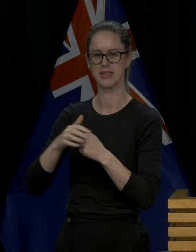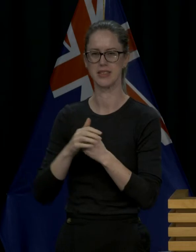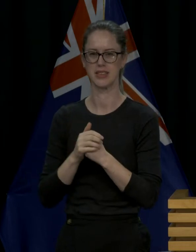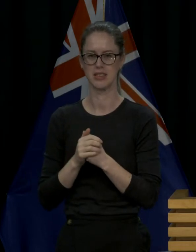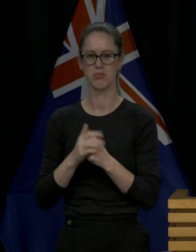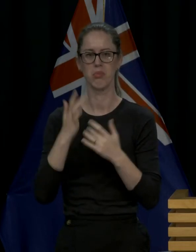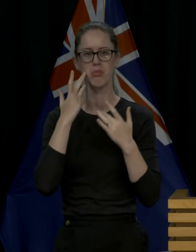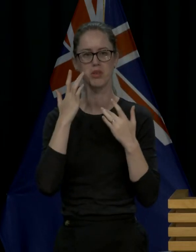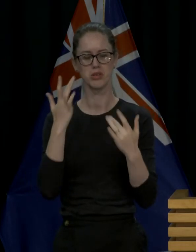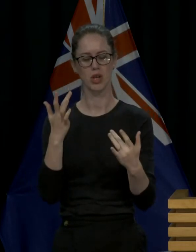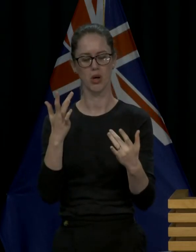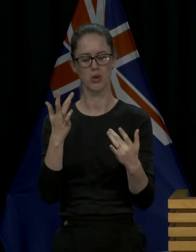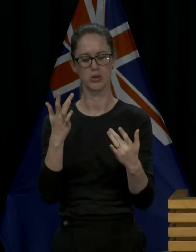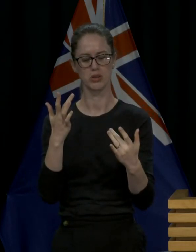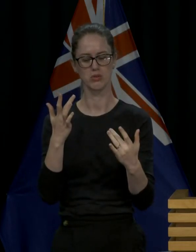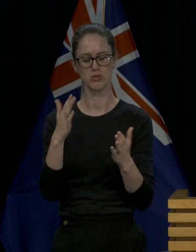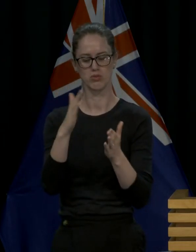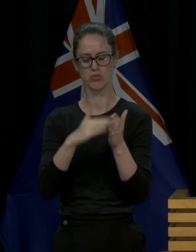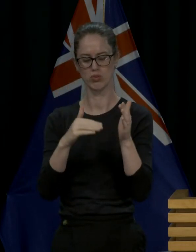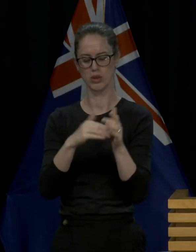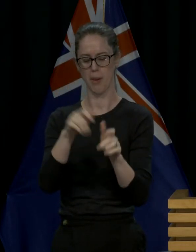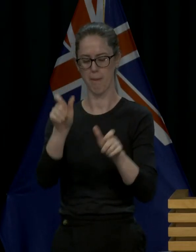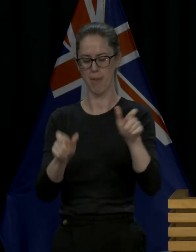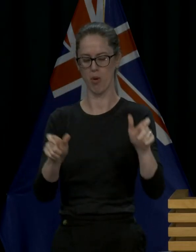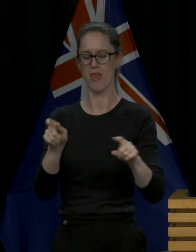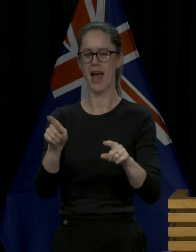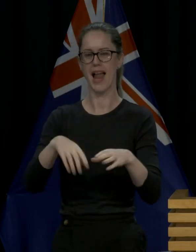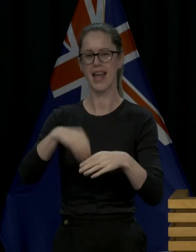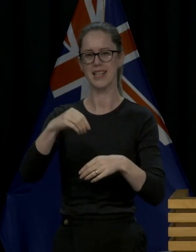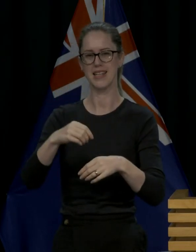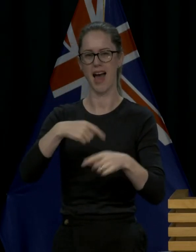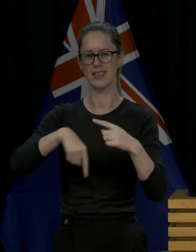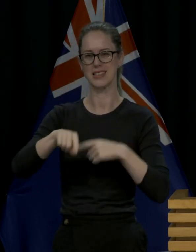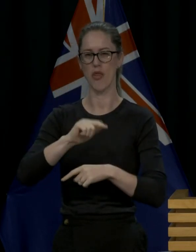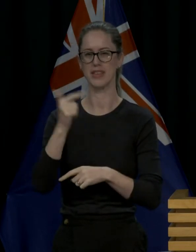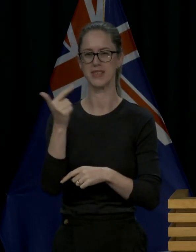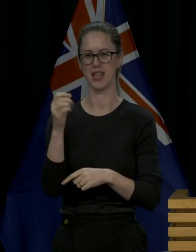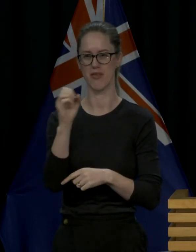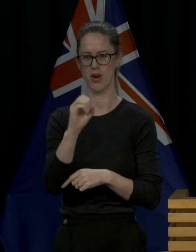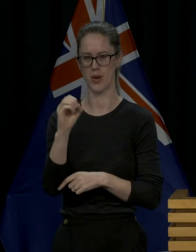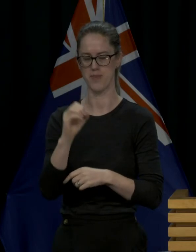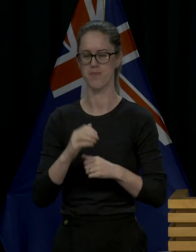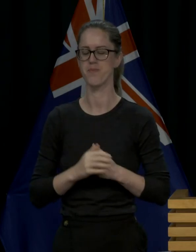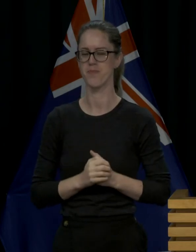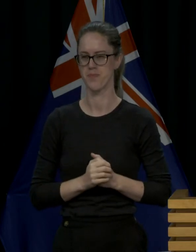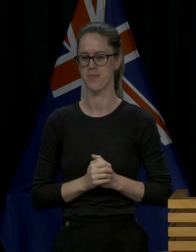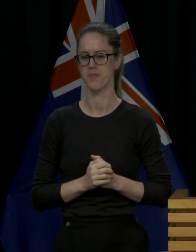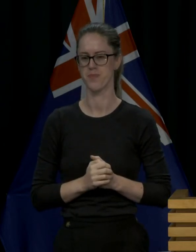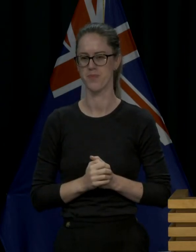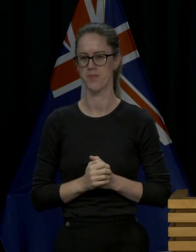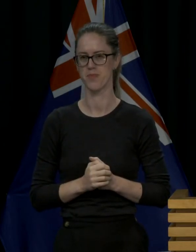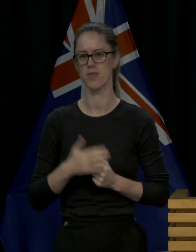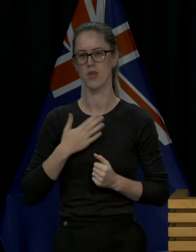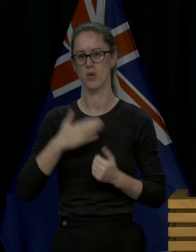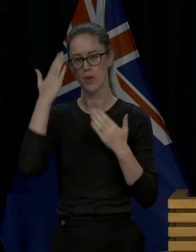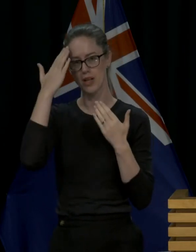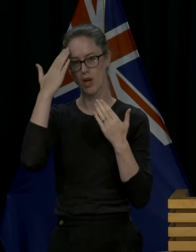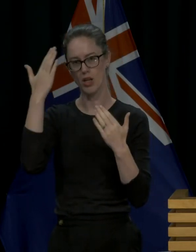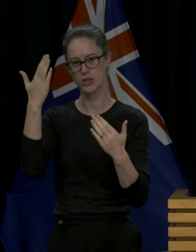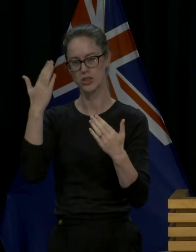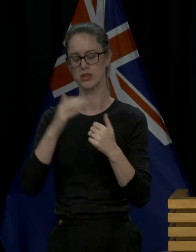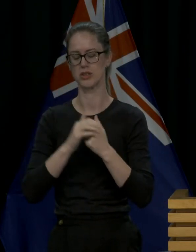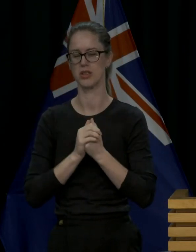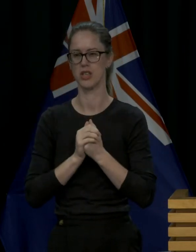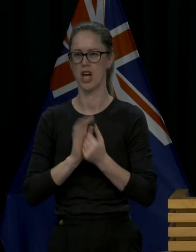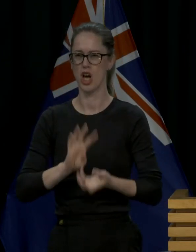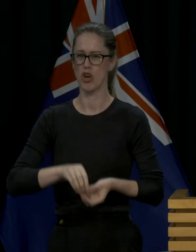the New Zealand that elected us on the 17th of October. First, though, I do want to acknowledge that forming a